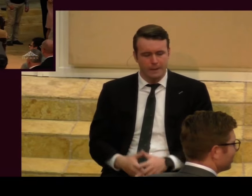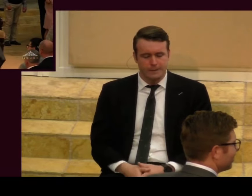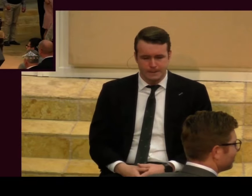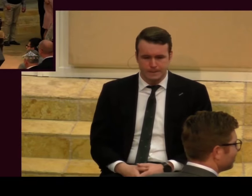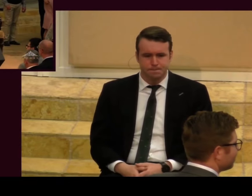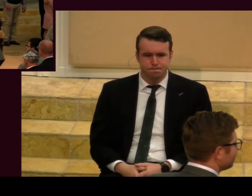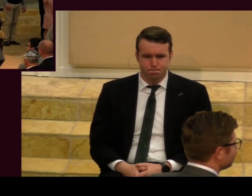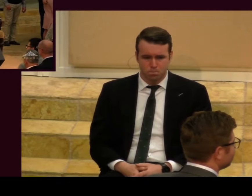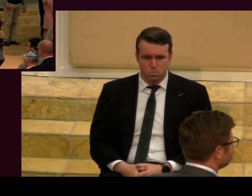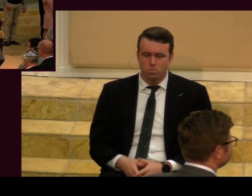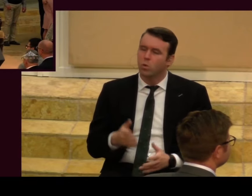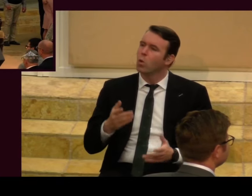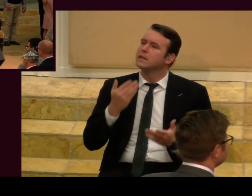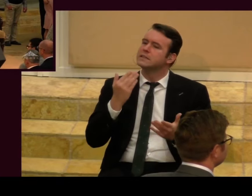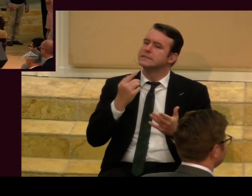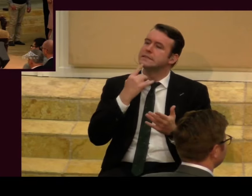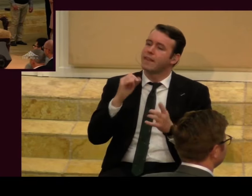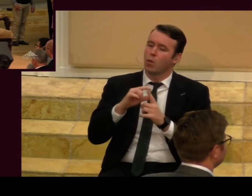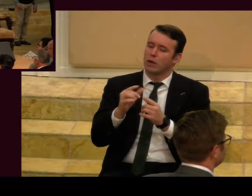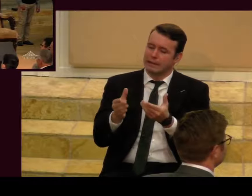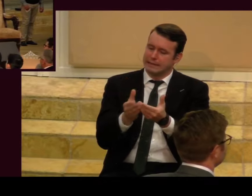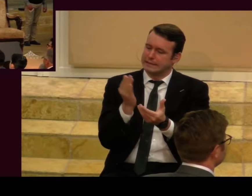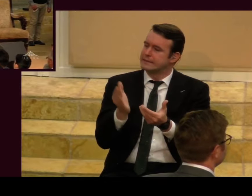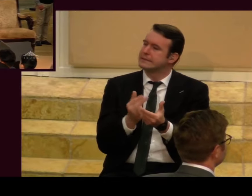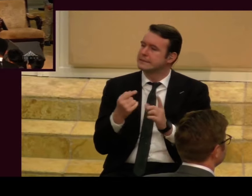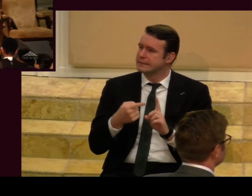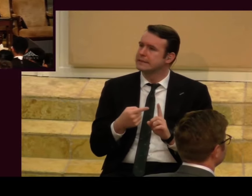Hallelujah. Somebody say easy.